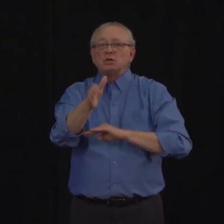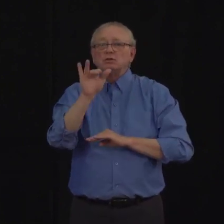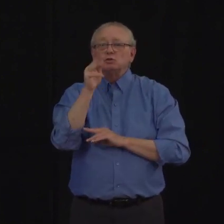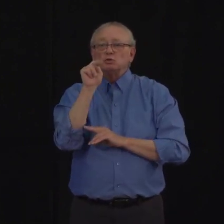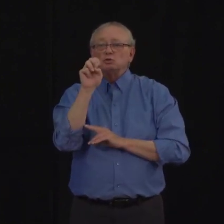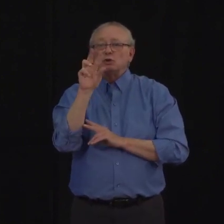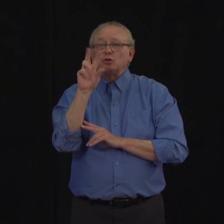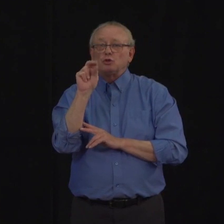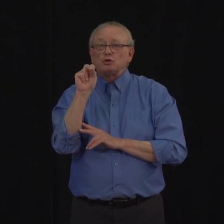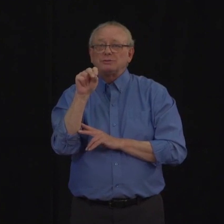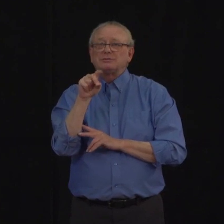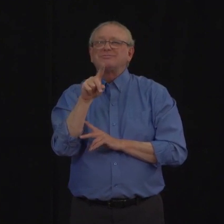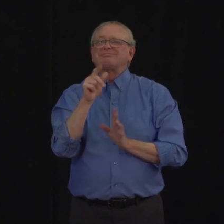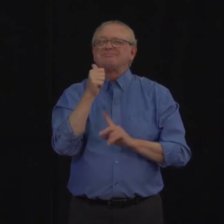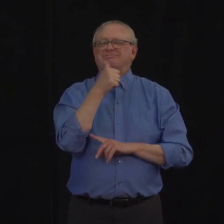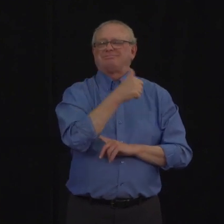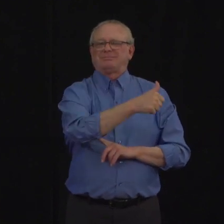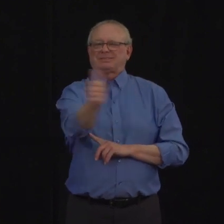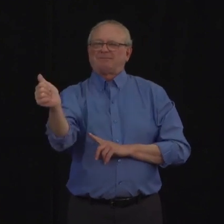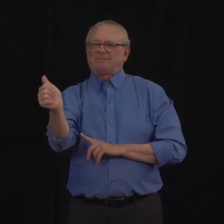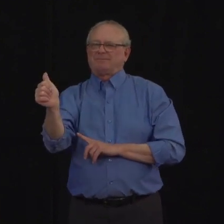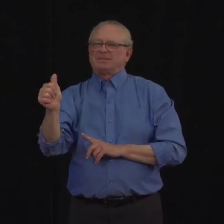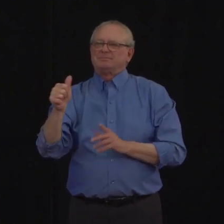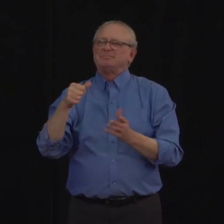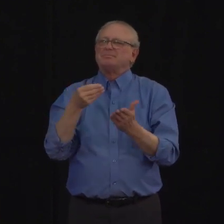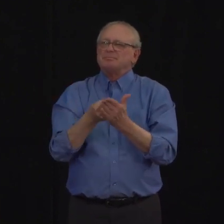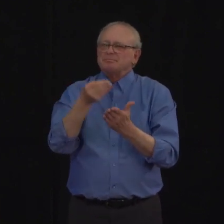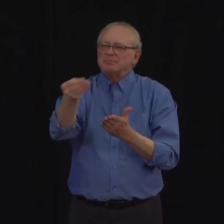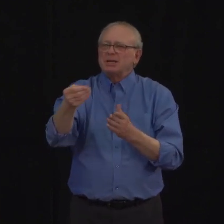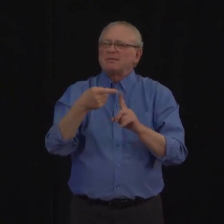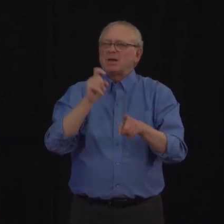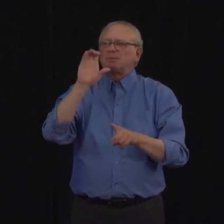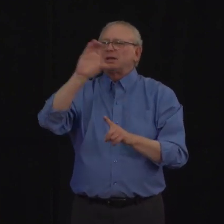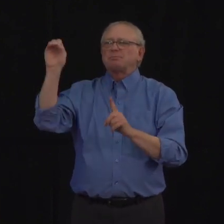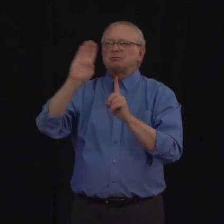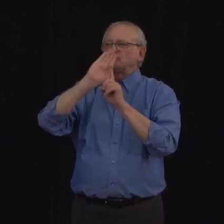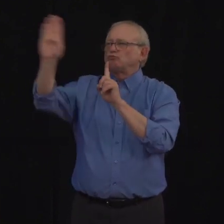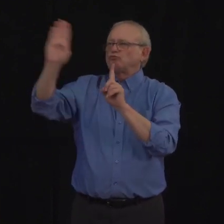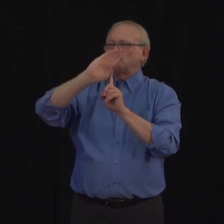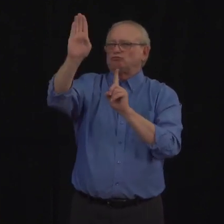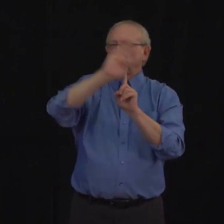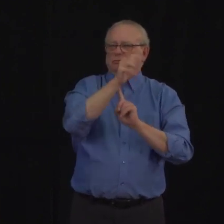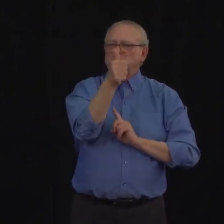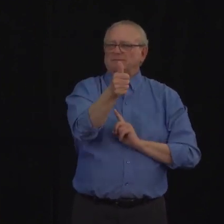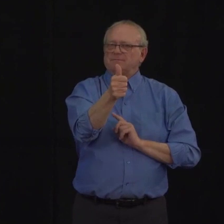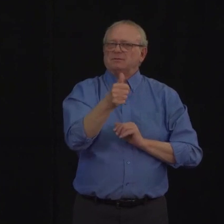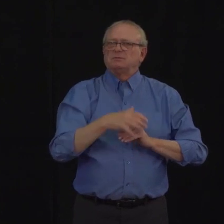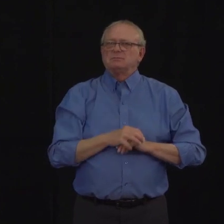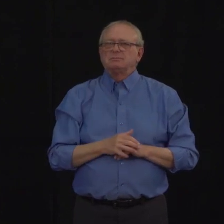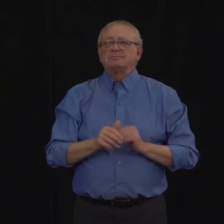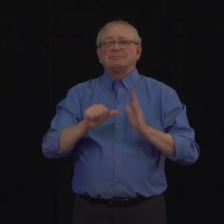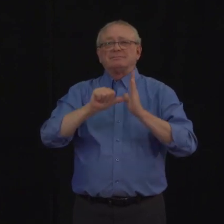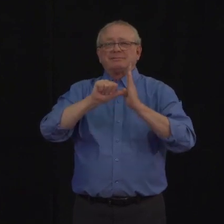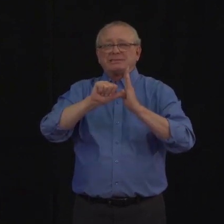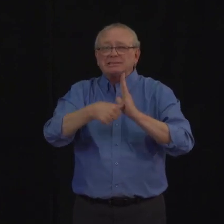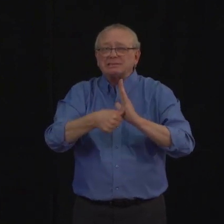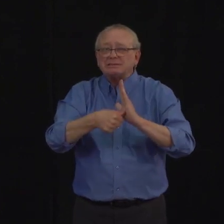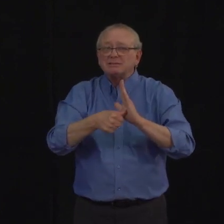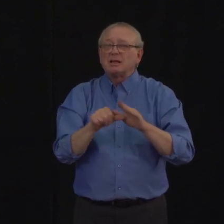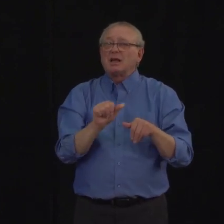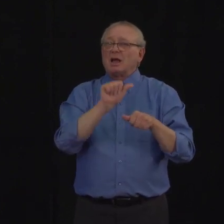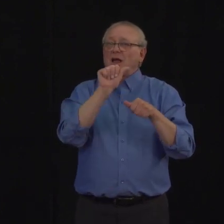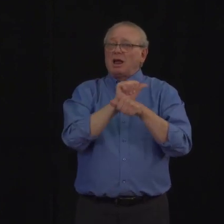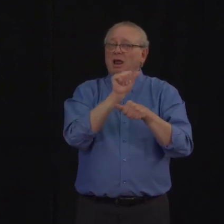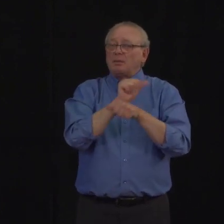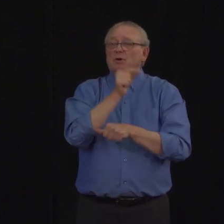Government will continue to support and prioritize Alberta's critical service providers in publicly funded or contracted settings. There will be